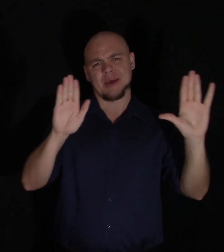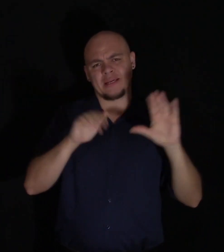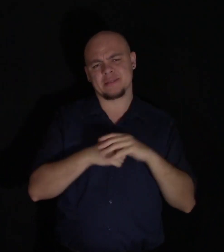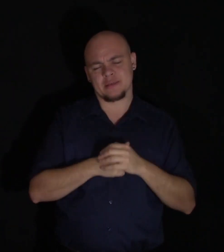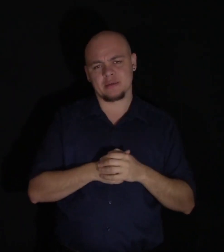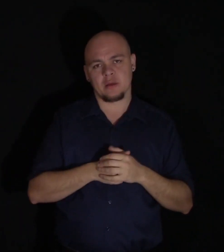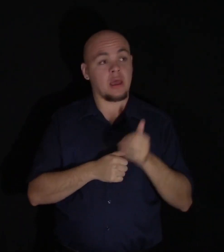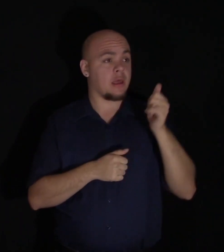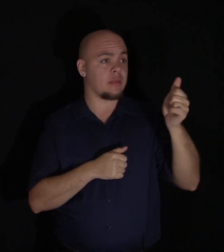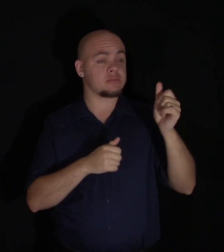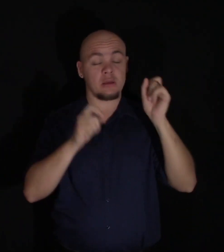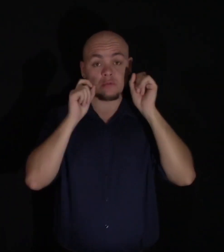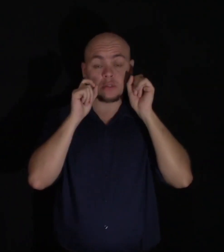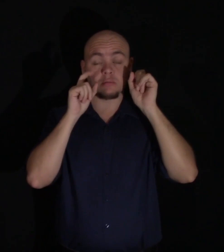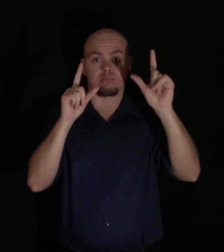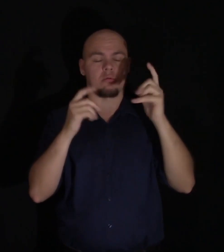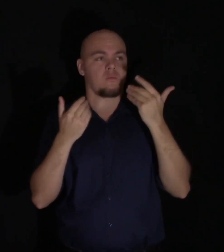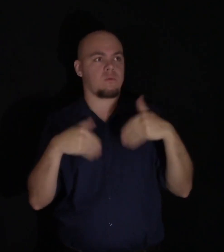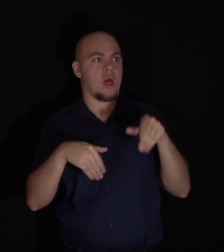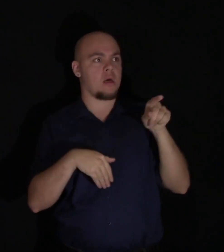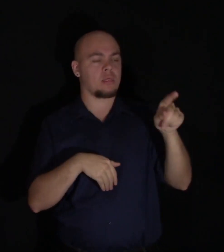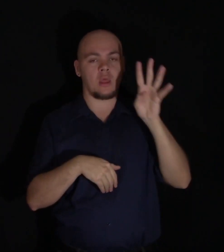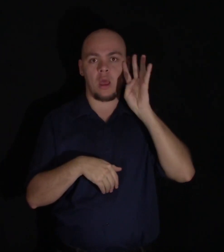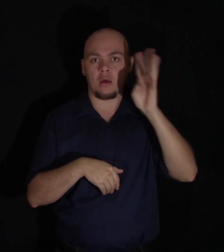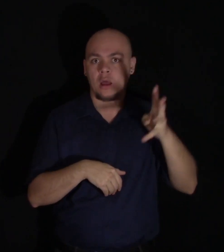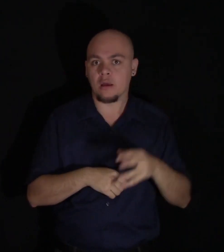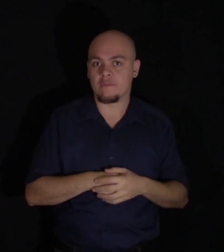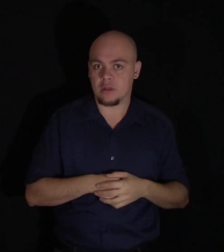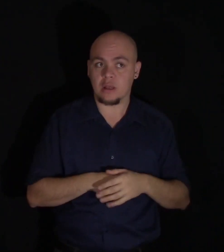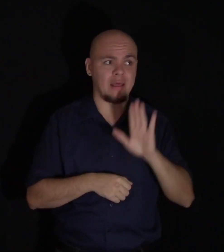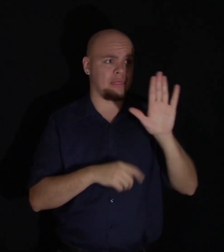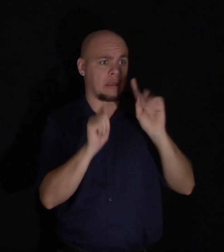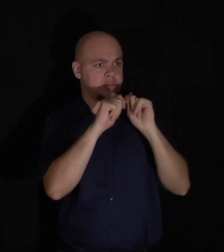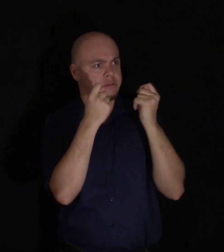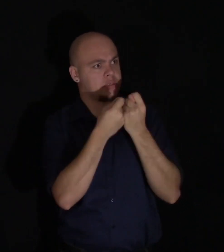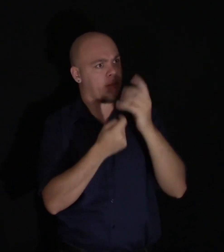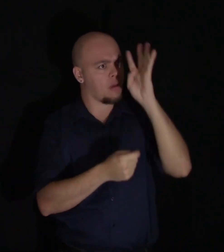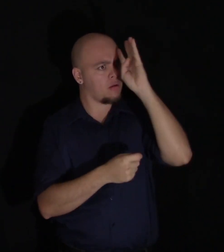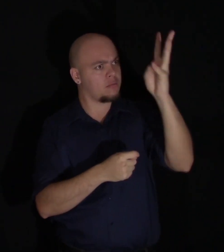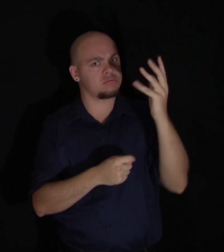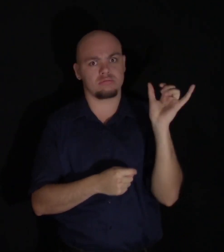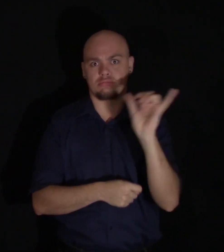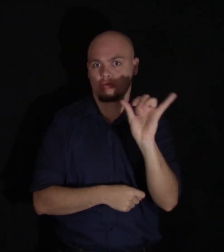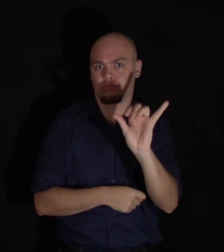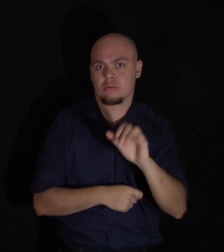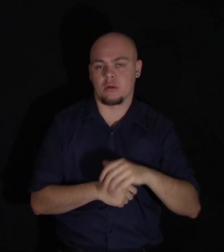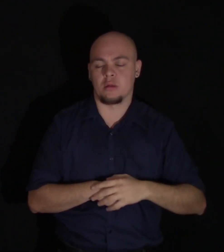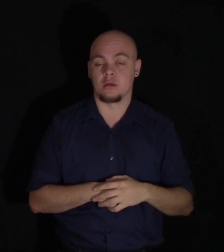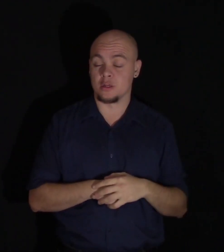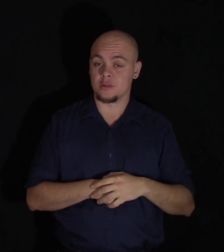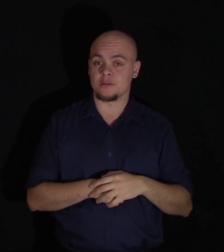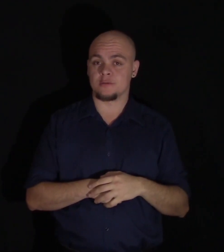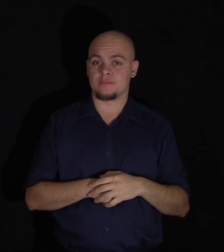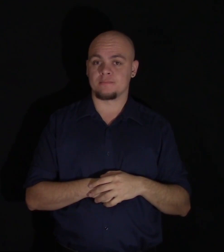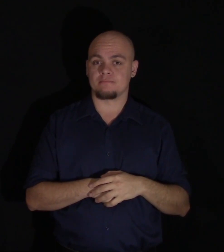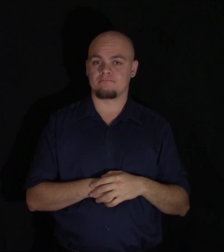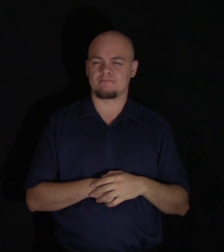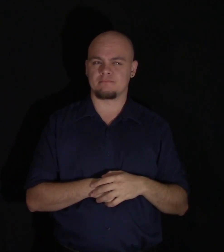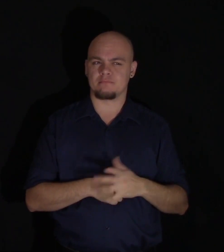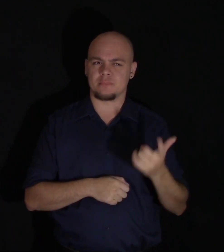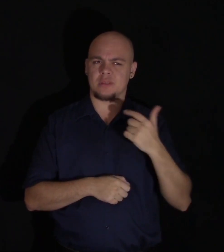surprise themselves just how innovative they and their teams really are. So I've been looking at this kind